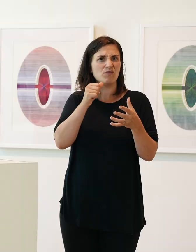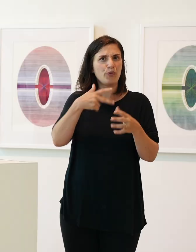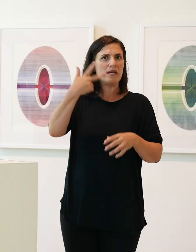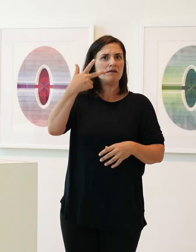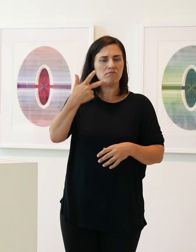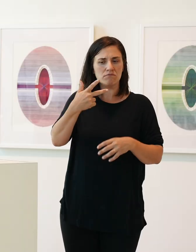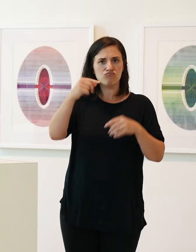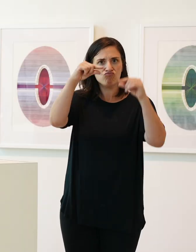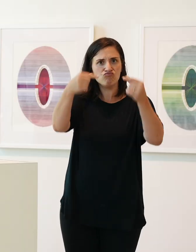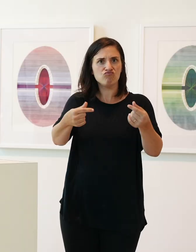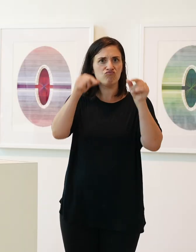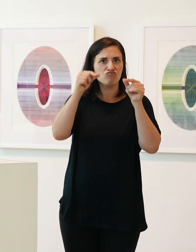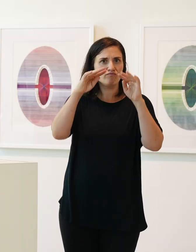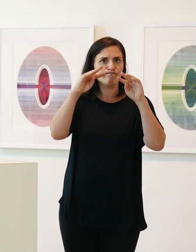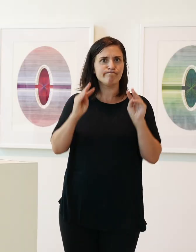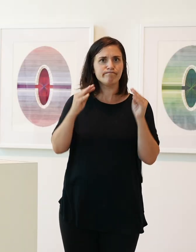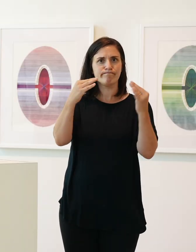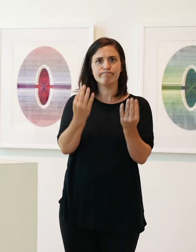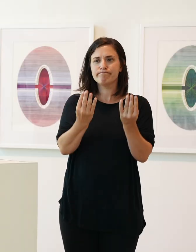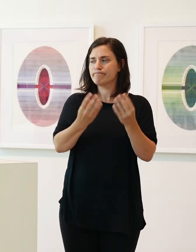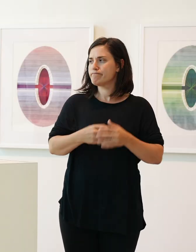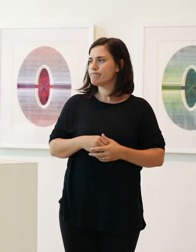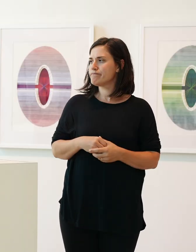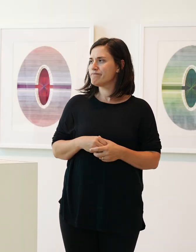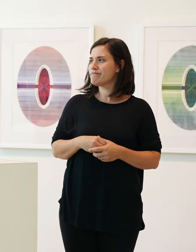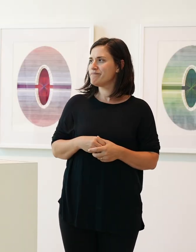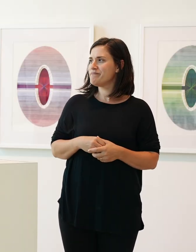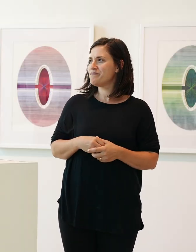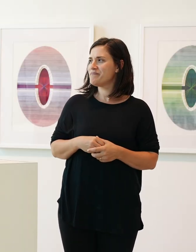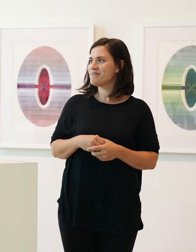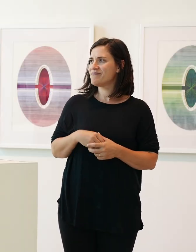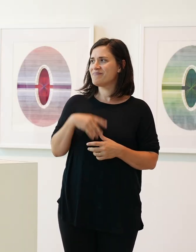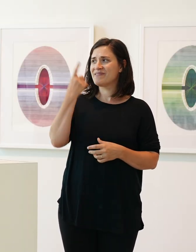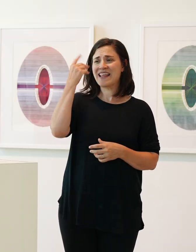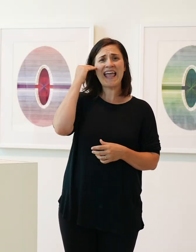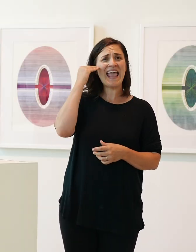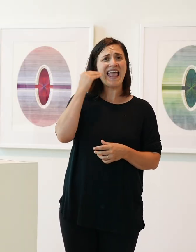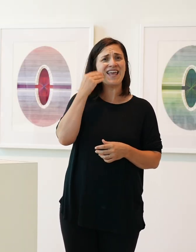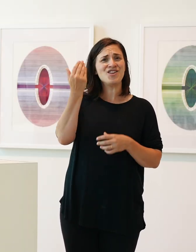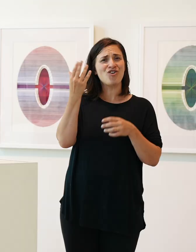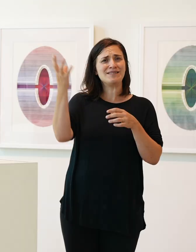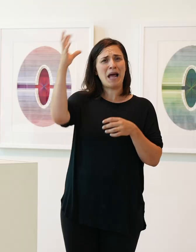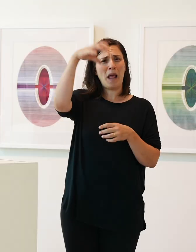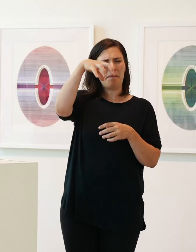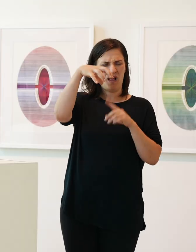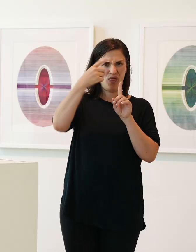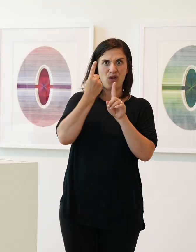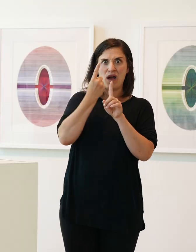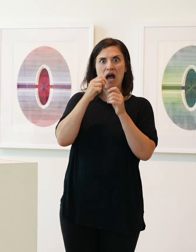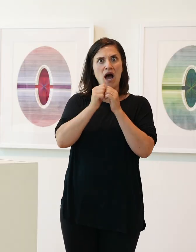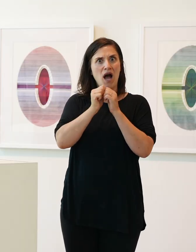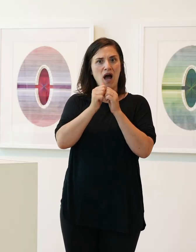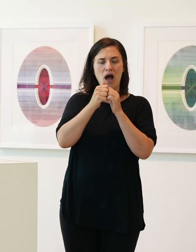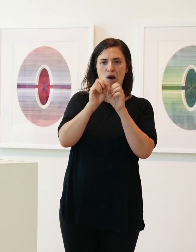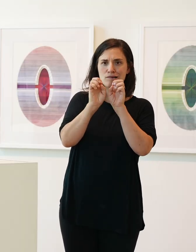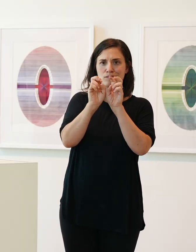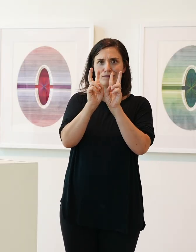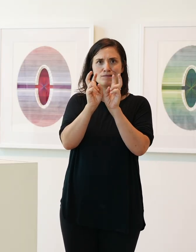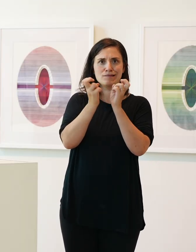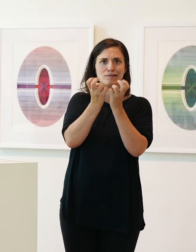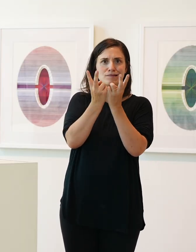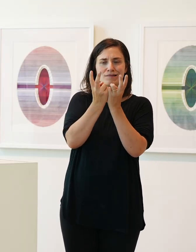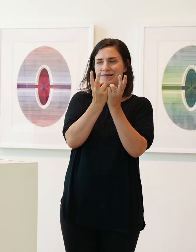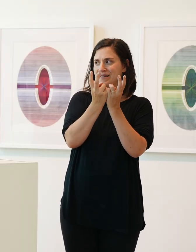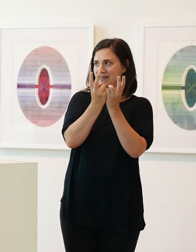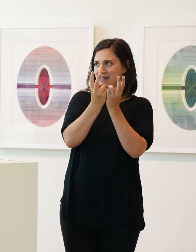And I didn't realize what 3 headstocks would take, but hooked together, there's more